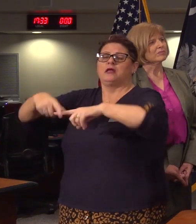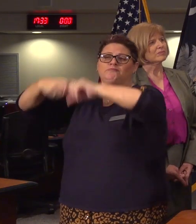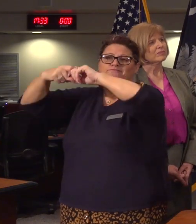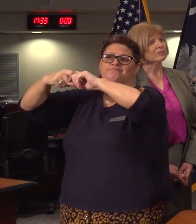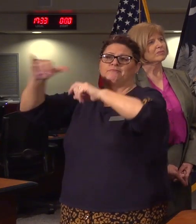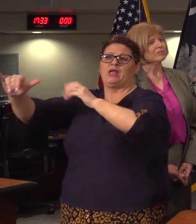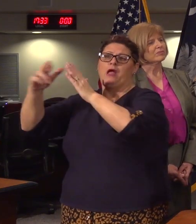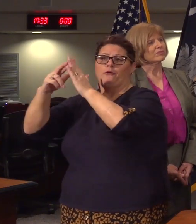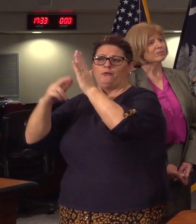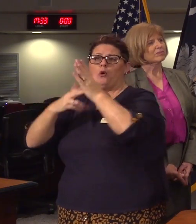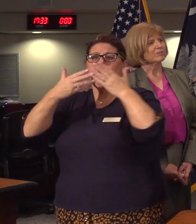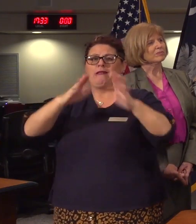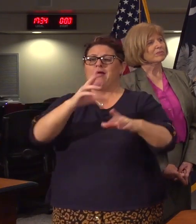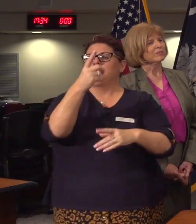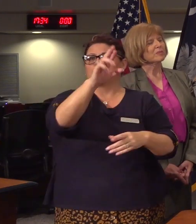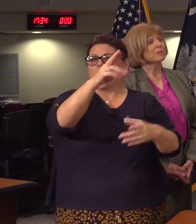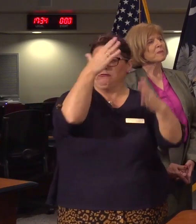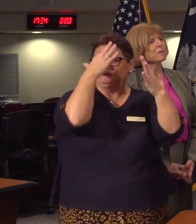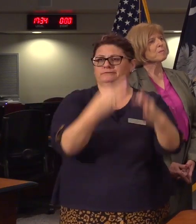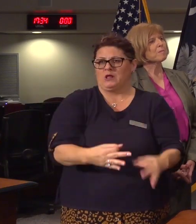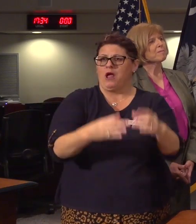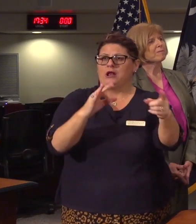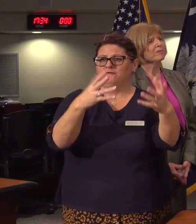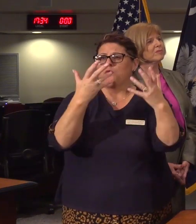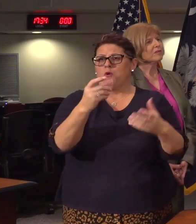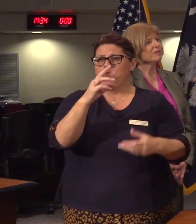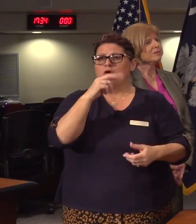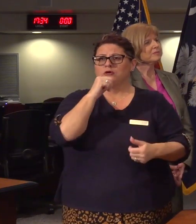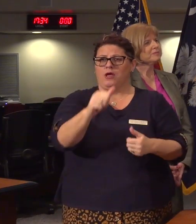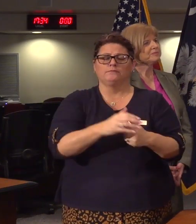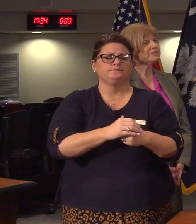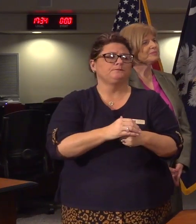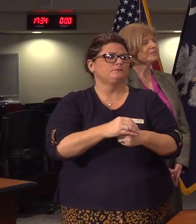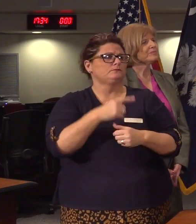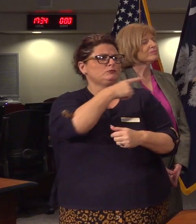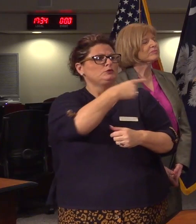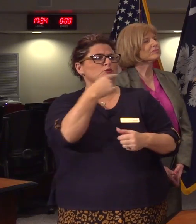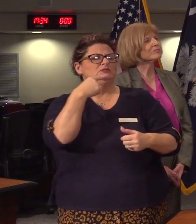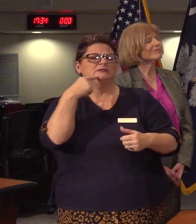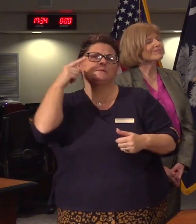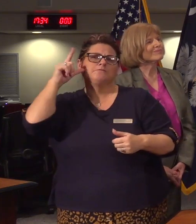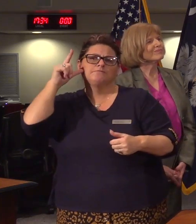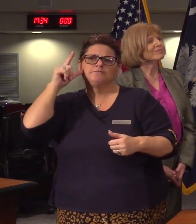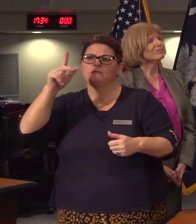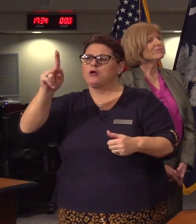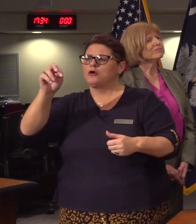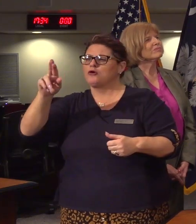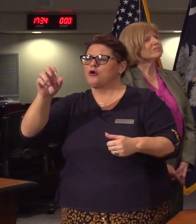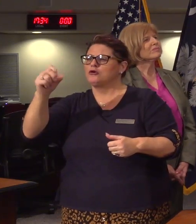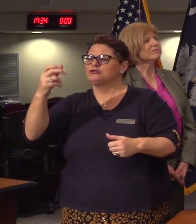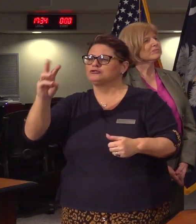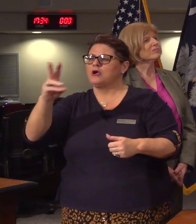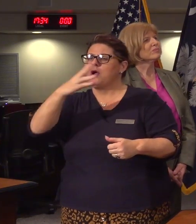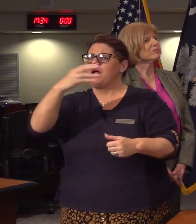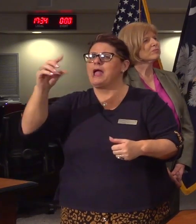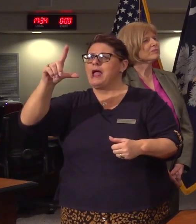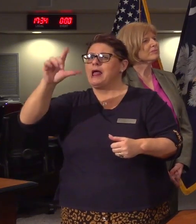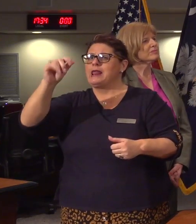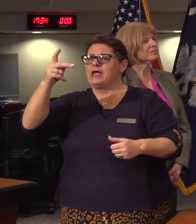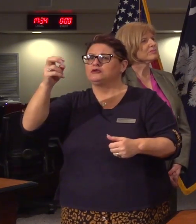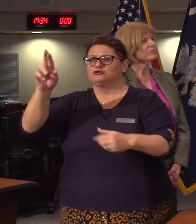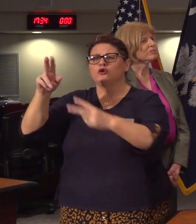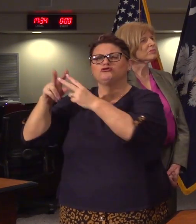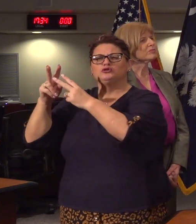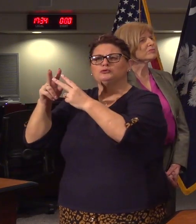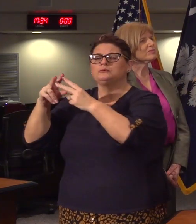be tested. Follow up on something you said a moment ago. You said other than Kershaw and Lancaster counties, there's basically no need to cancel events or